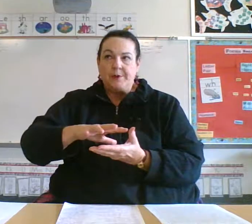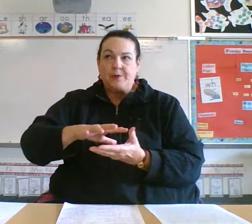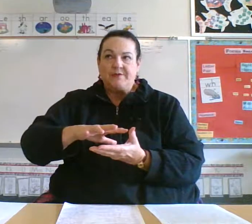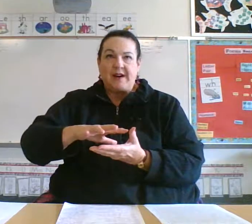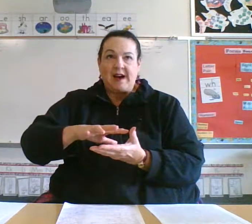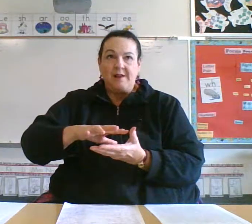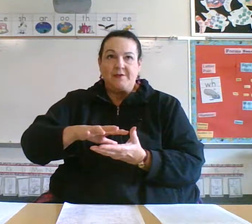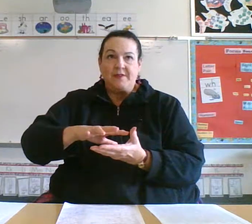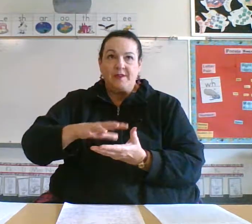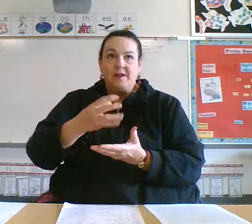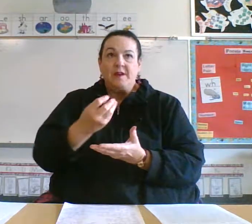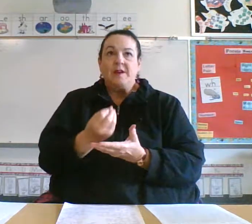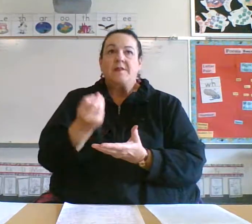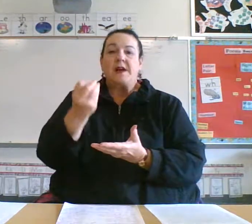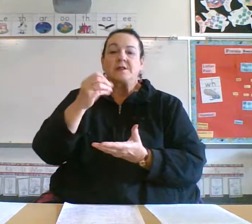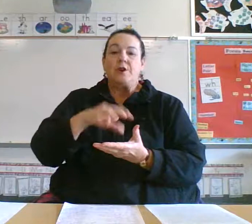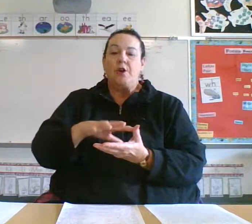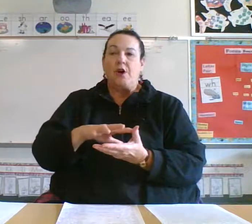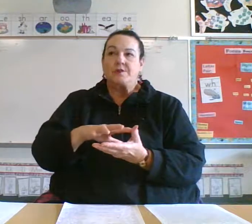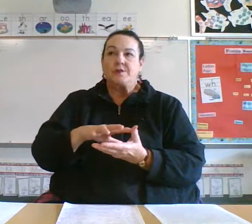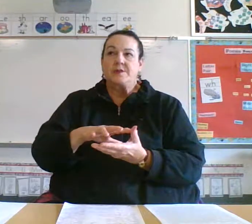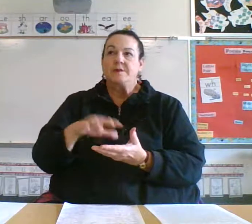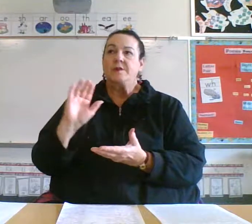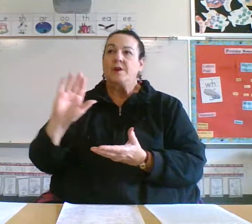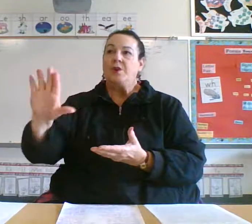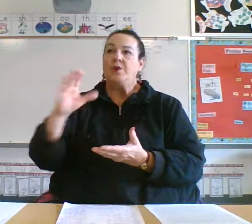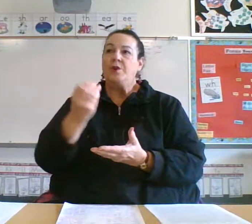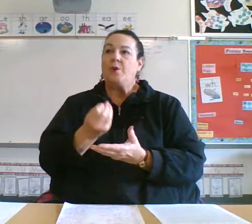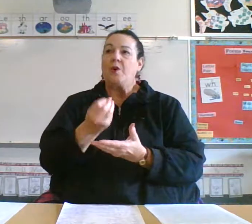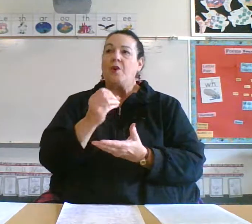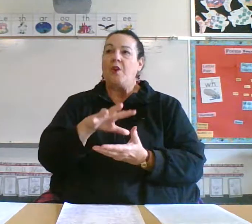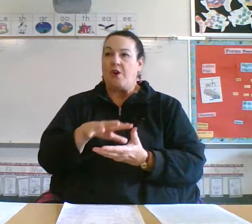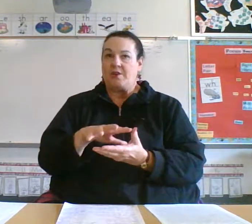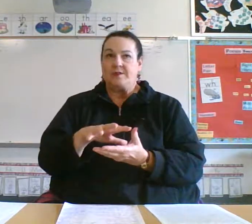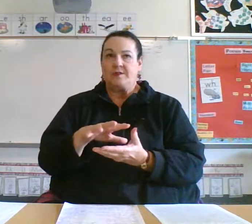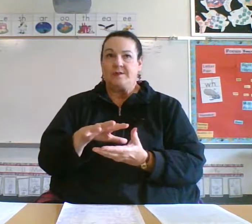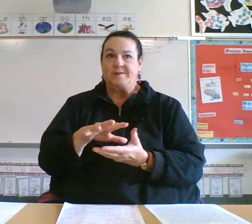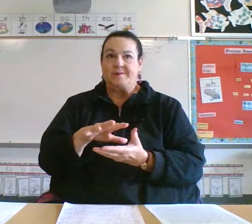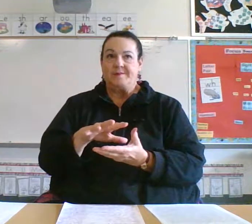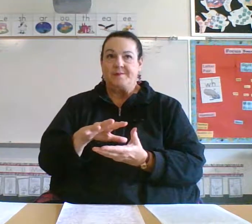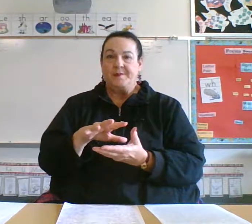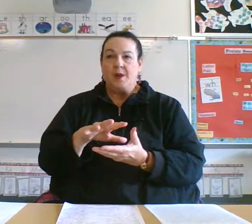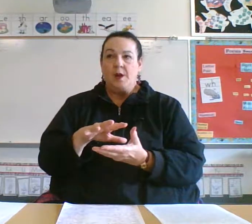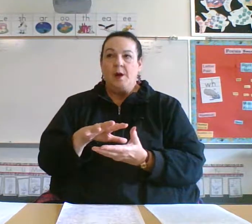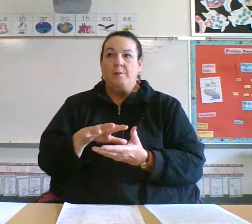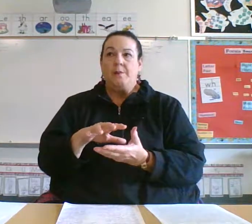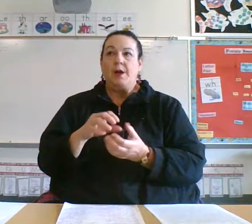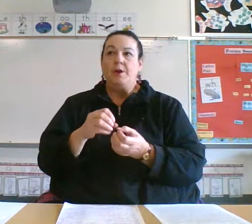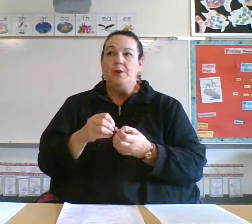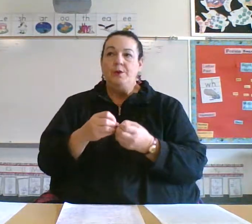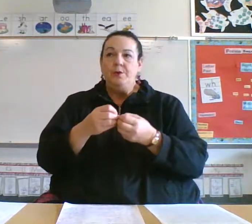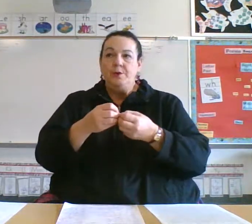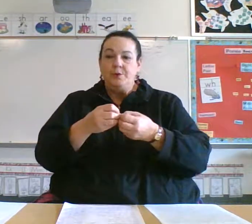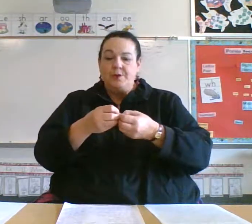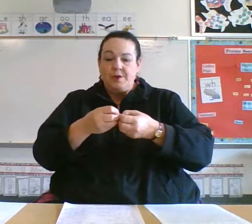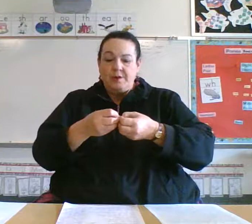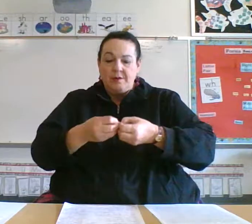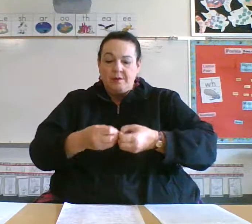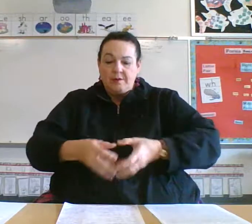5. That's loss. Your loss. But lose,